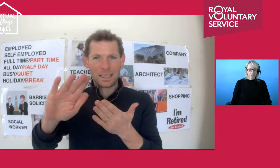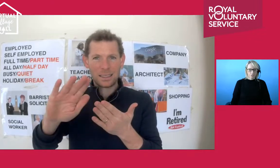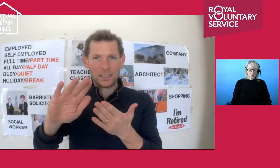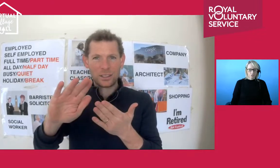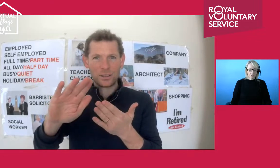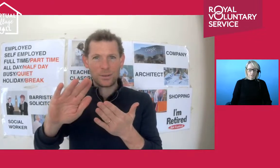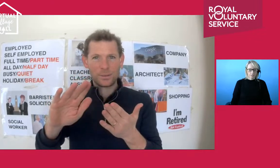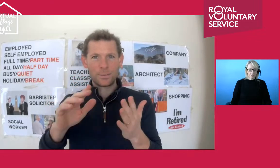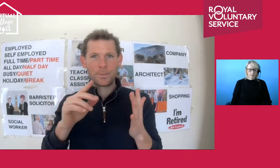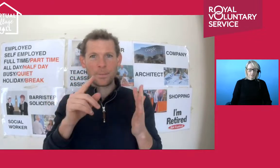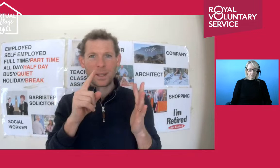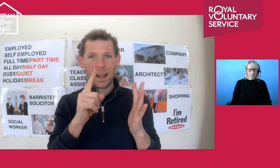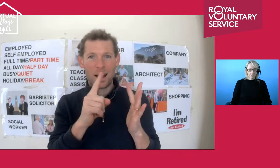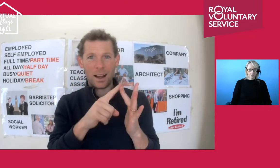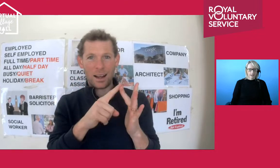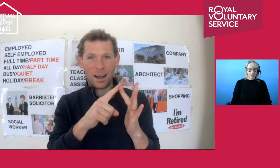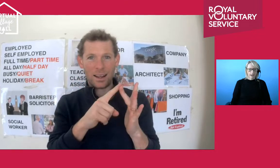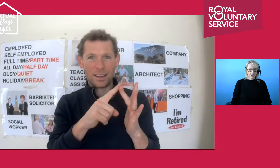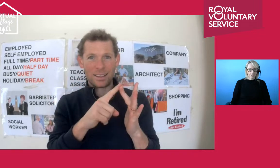H,